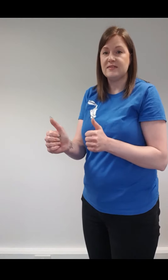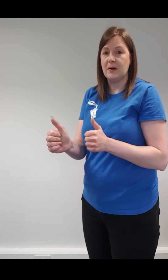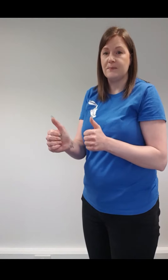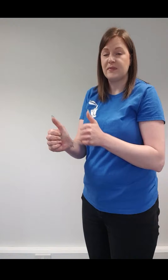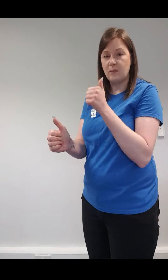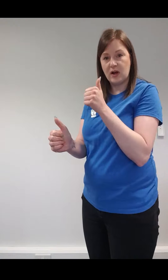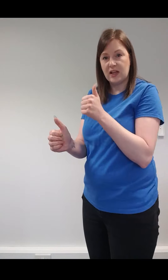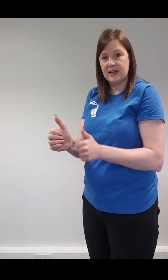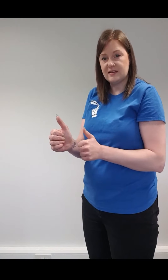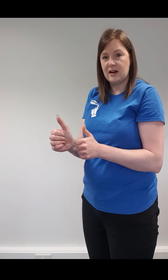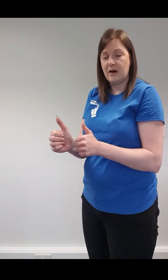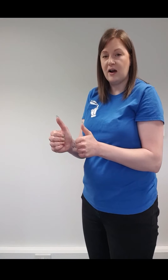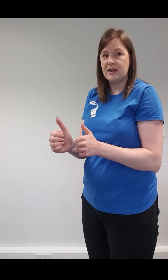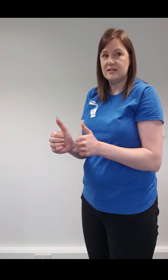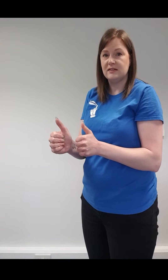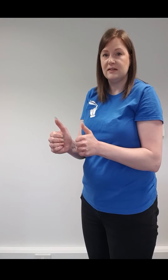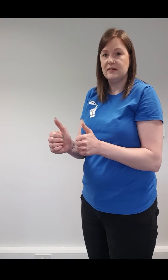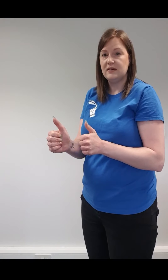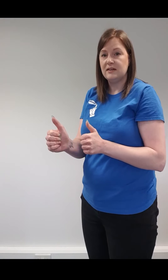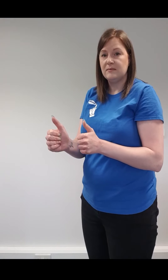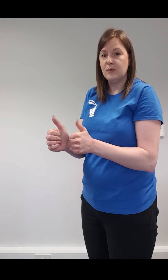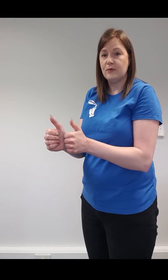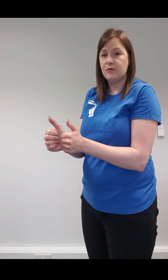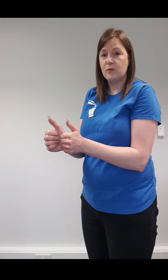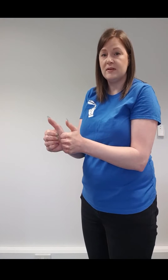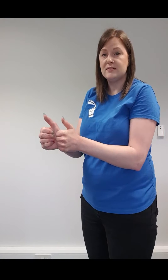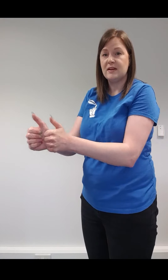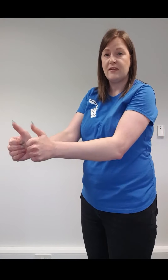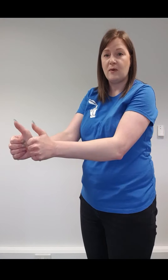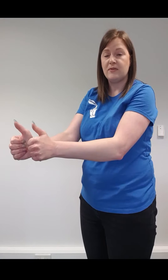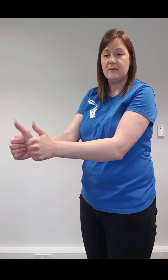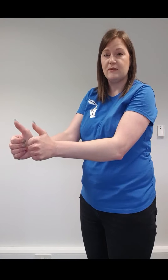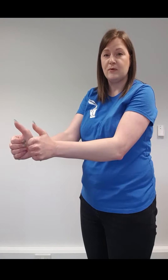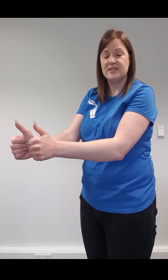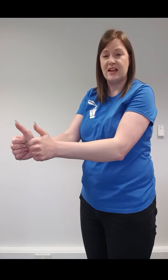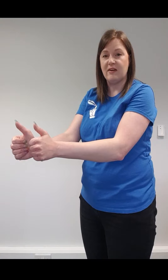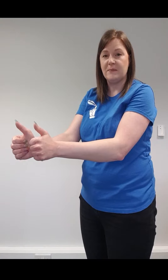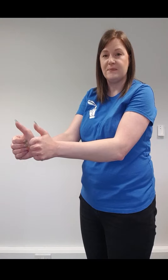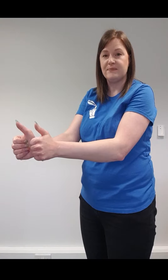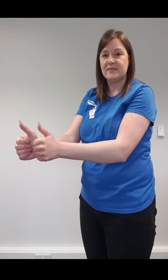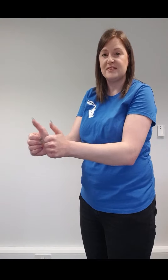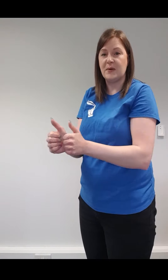So working hand slightly behind, moves forwards, and the whole thing moves forward together. So,